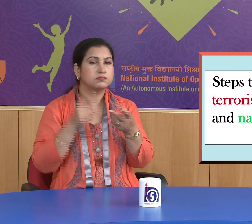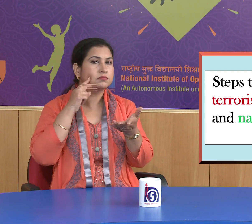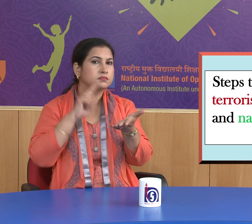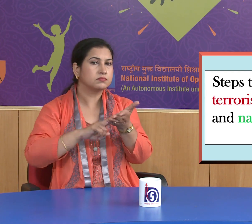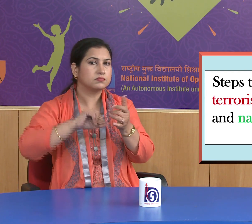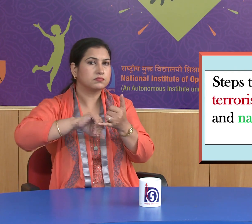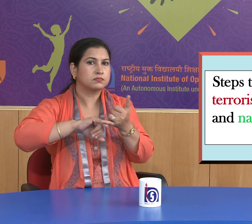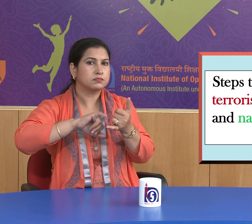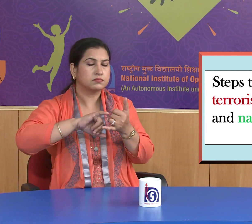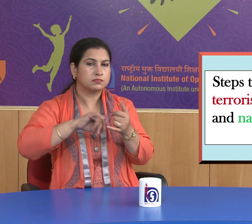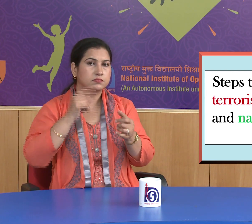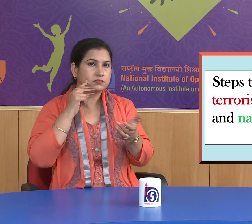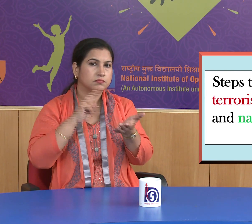insurgency,